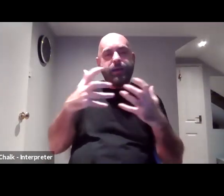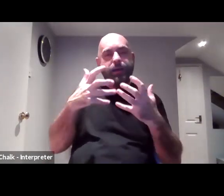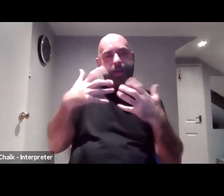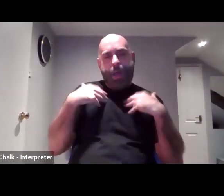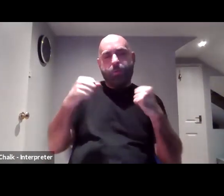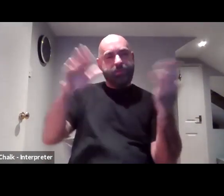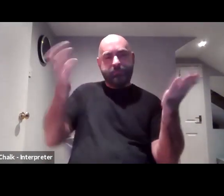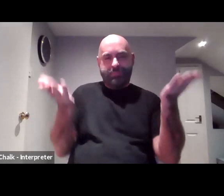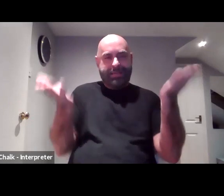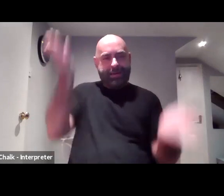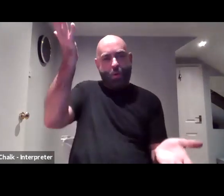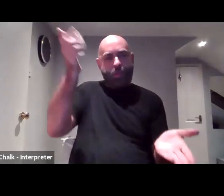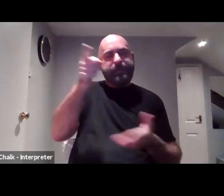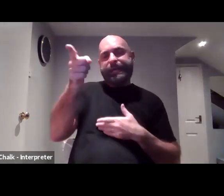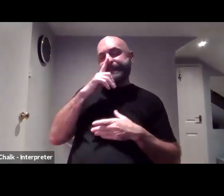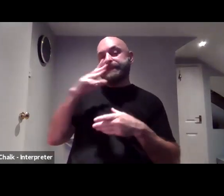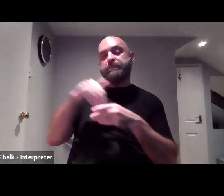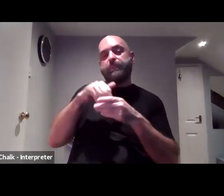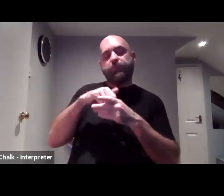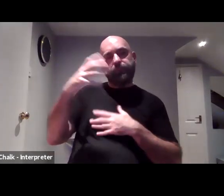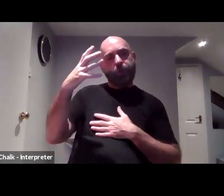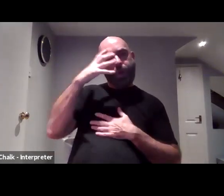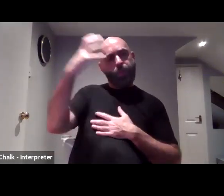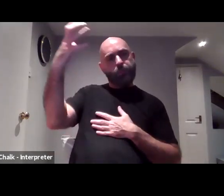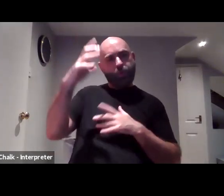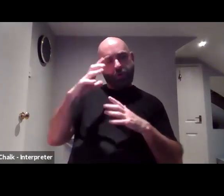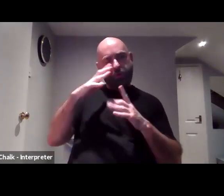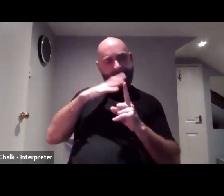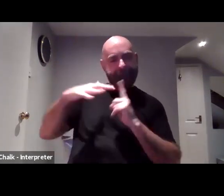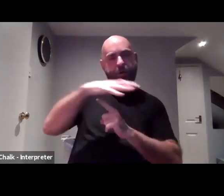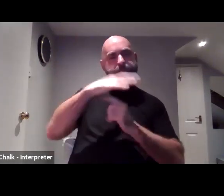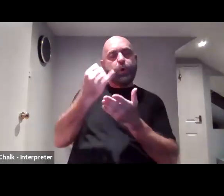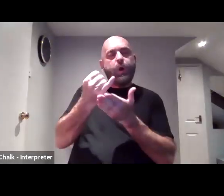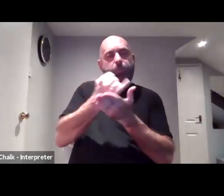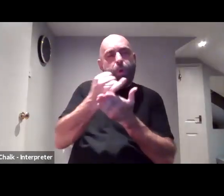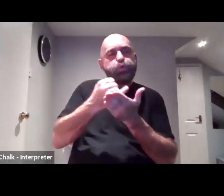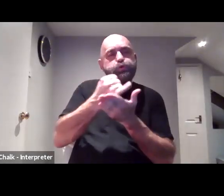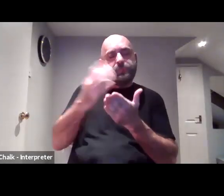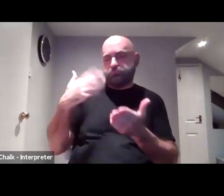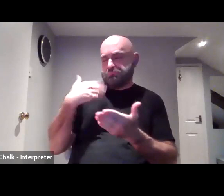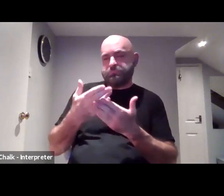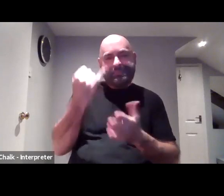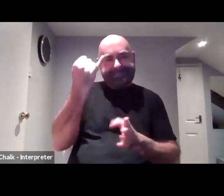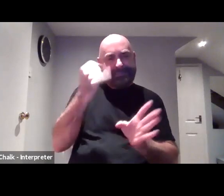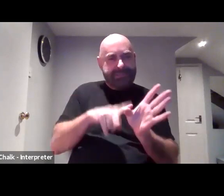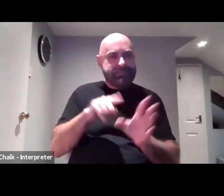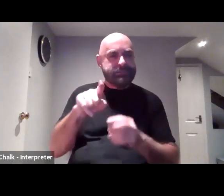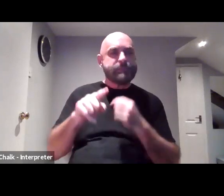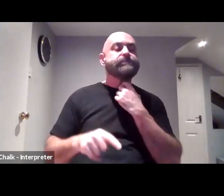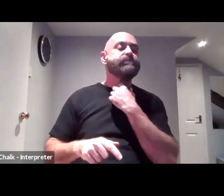inequalities. He's a member of the Royal Commission on Environmental Pollution. He has been a member for 6 years.